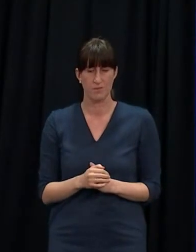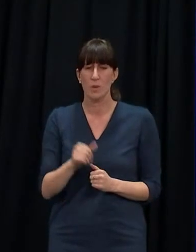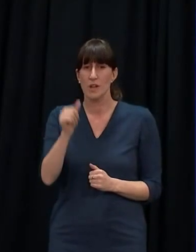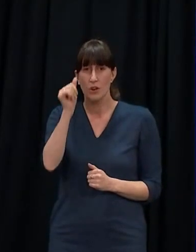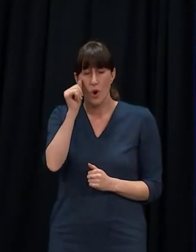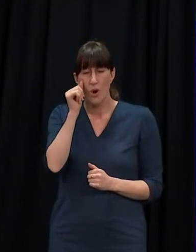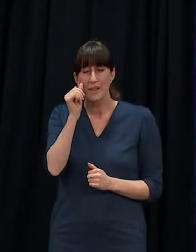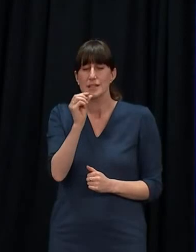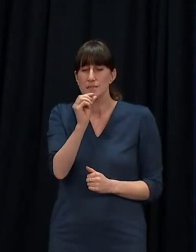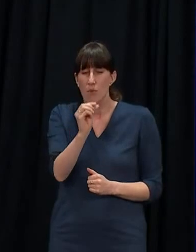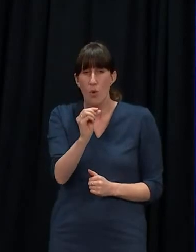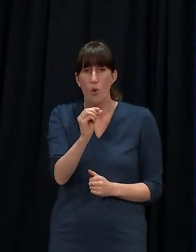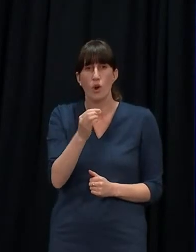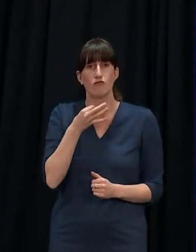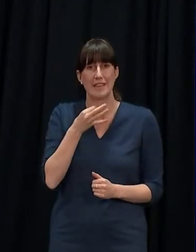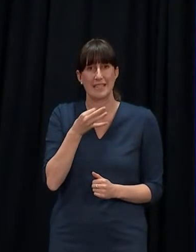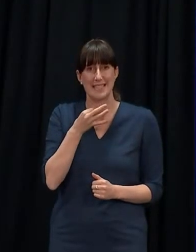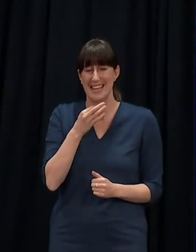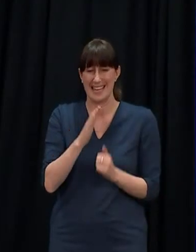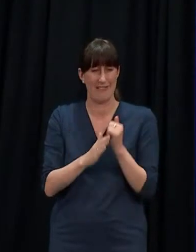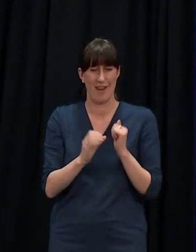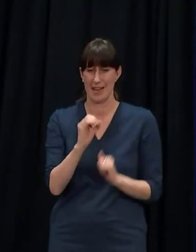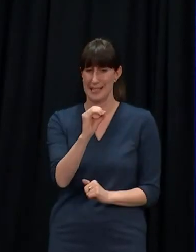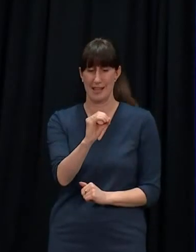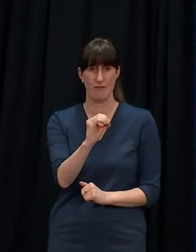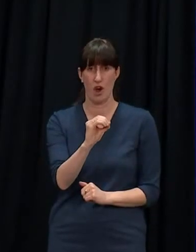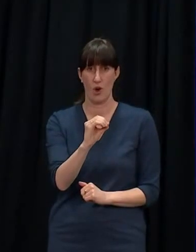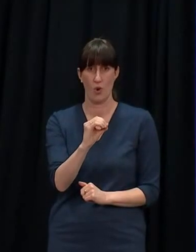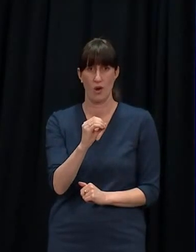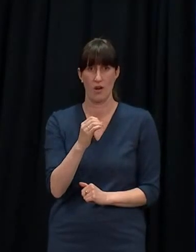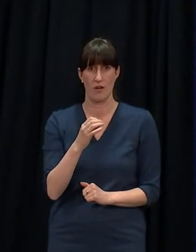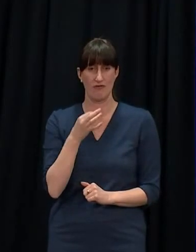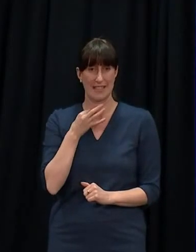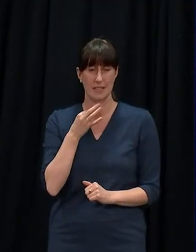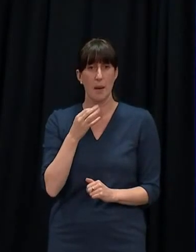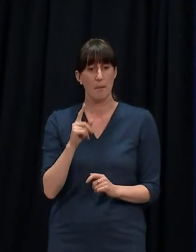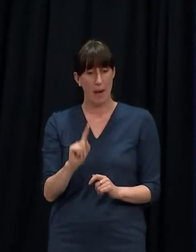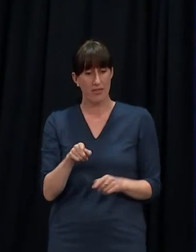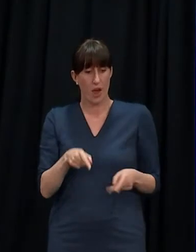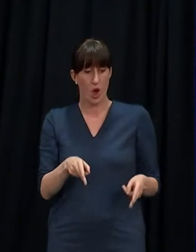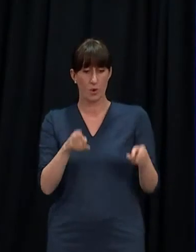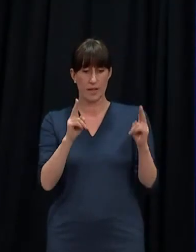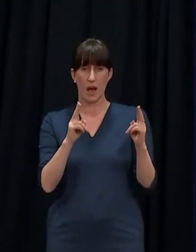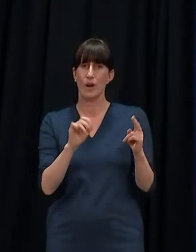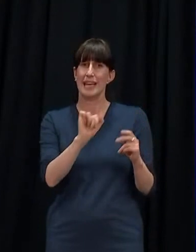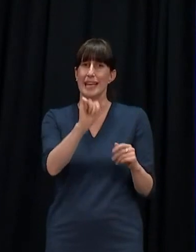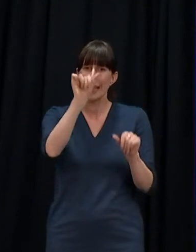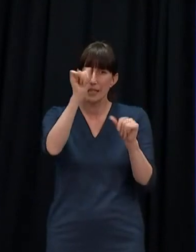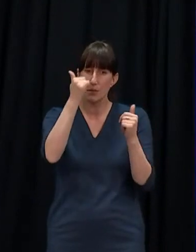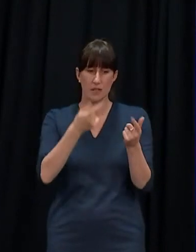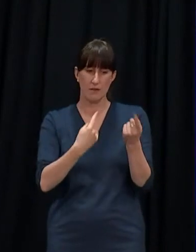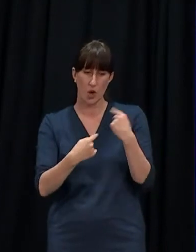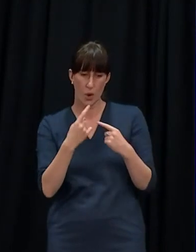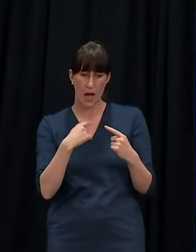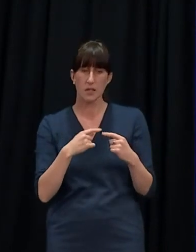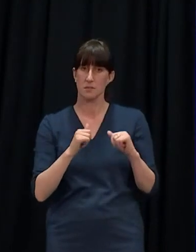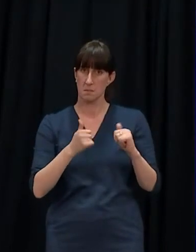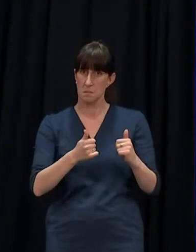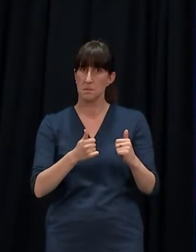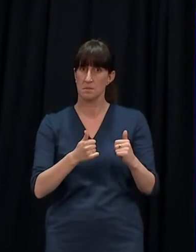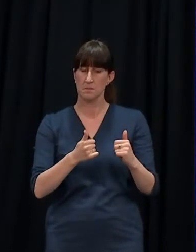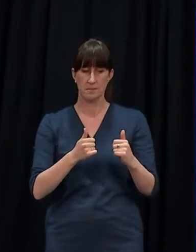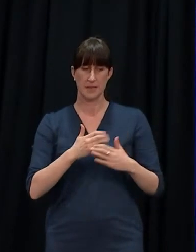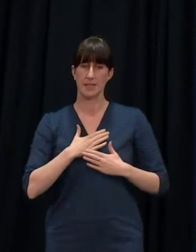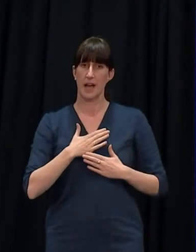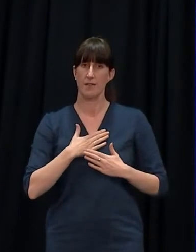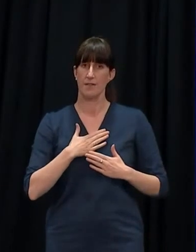are taking the words of the experts that it is negligible. The hotel has served us well and it's been a core part of our MIQ